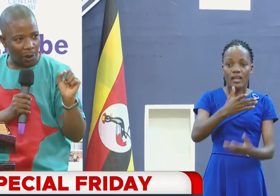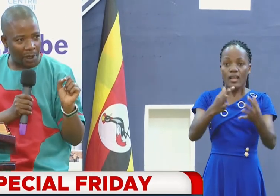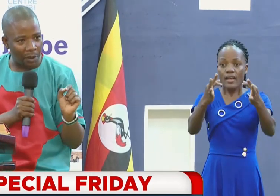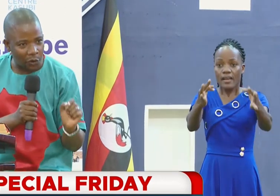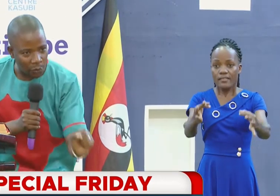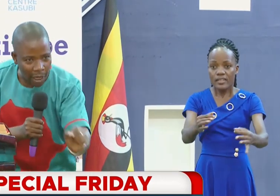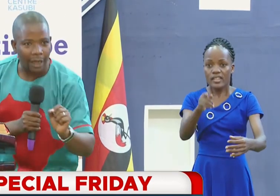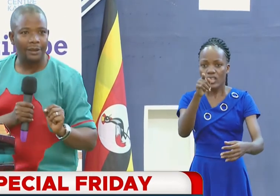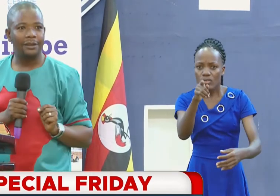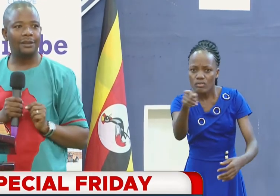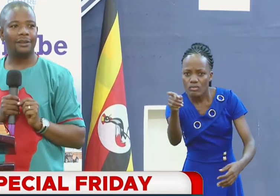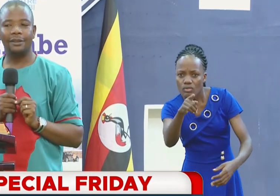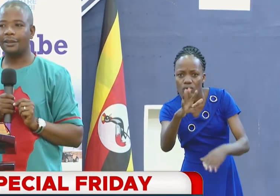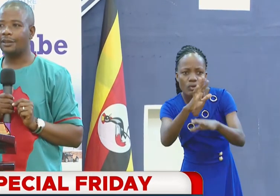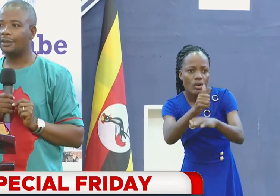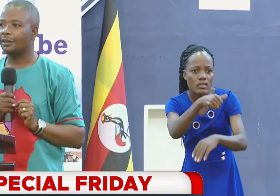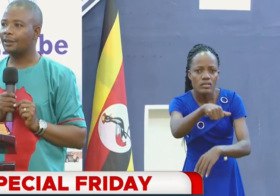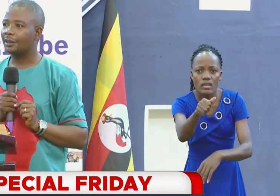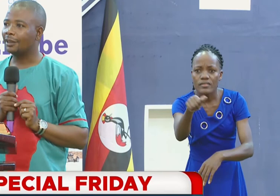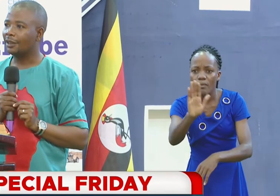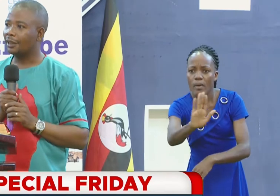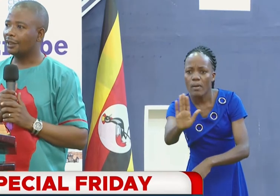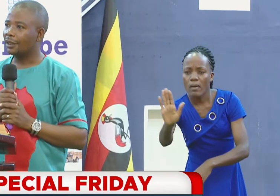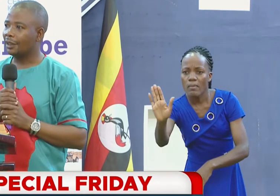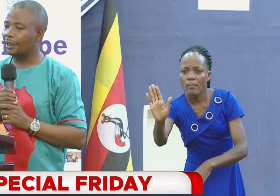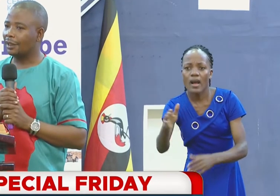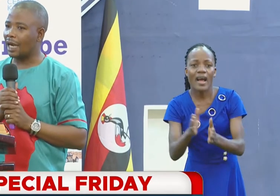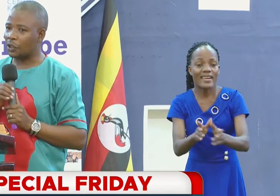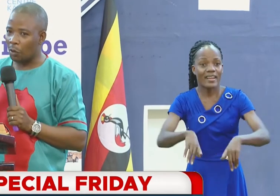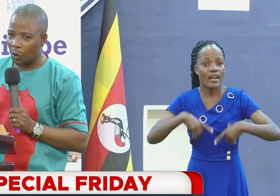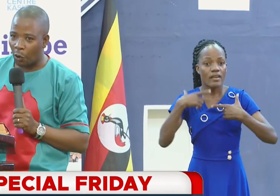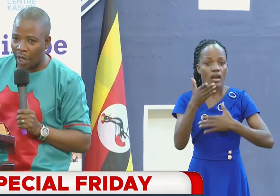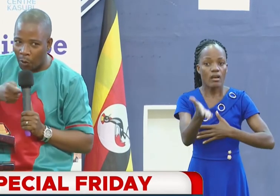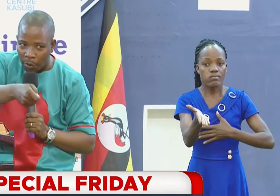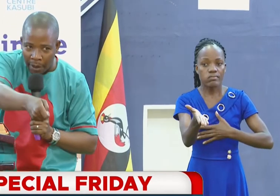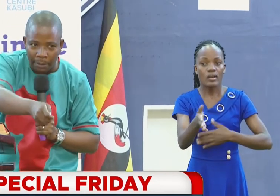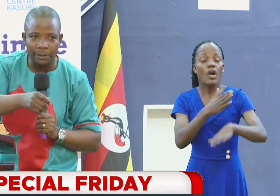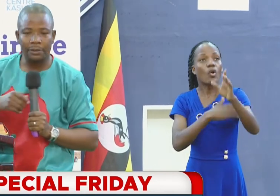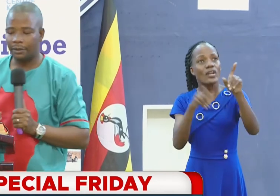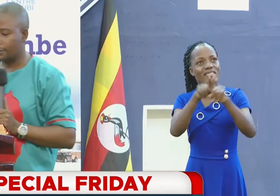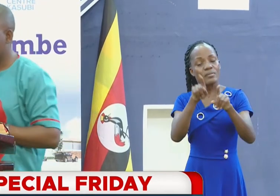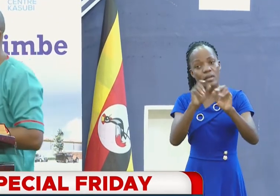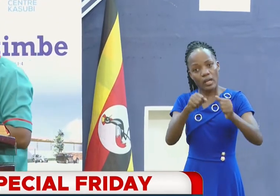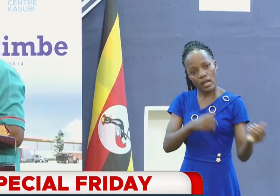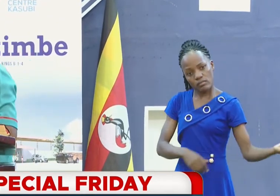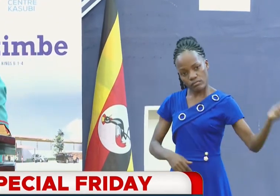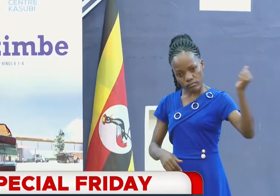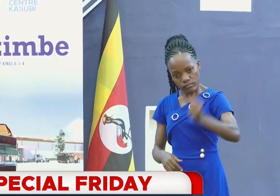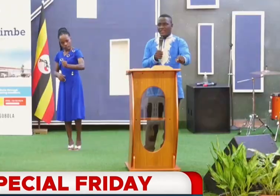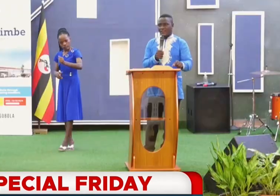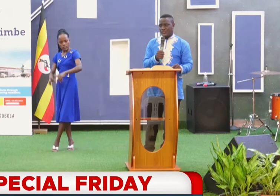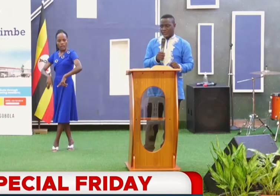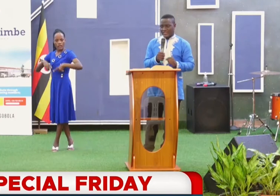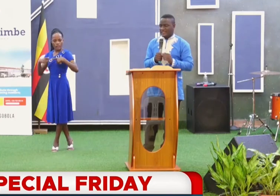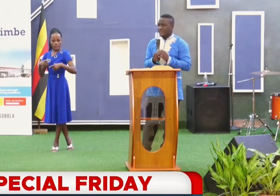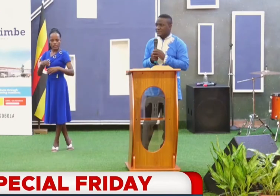in, in whatever you call yours and life dwells within it. Amen. He can restore